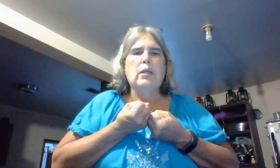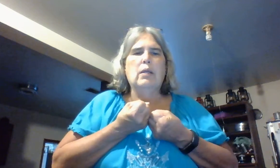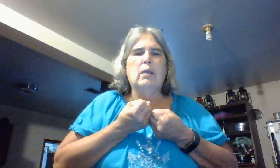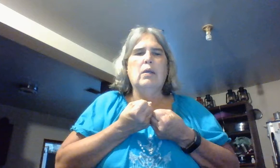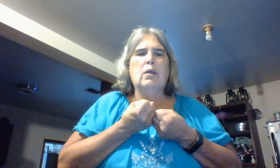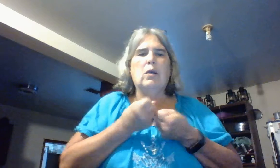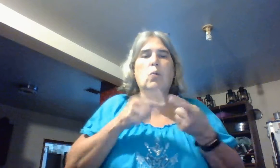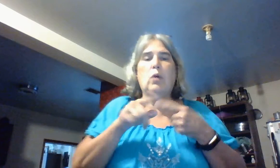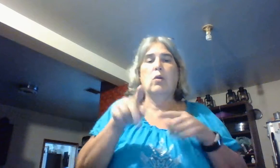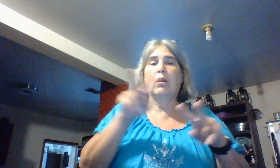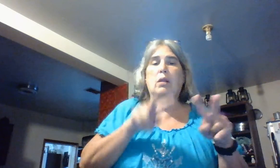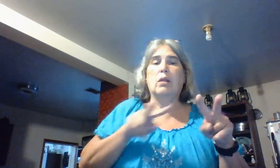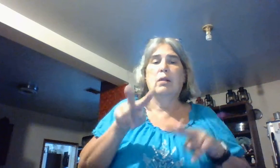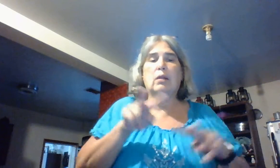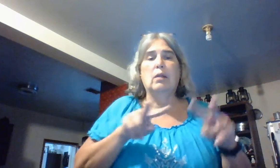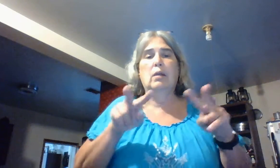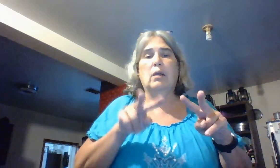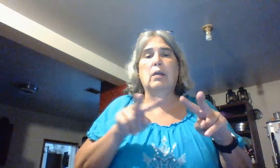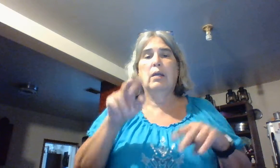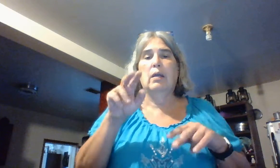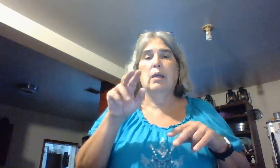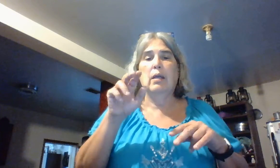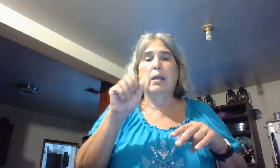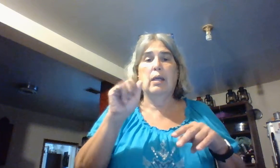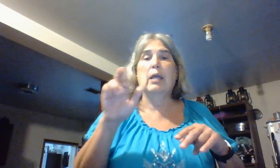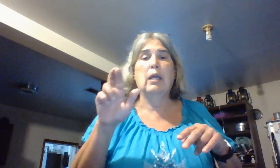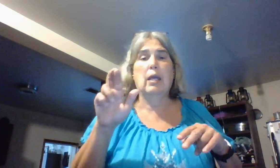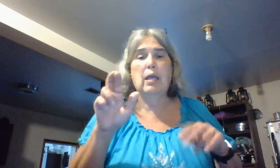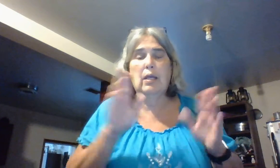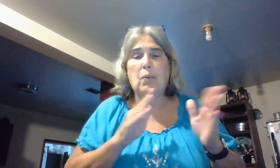you look at air, this is the process you need to look at.